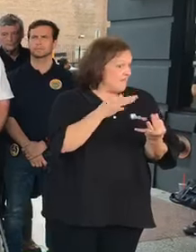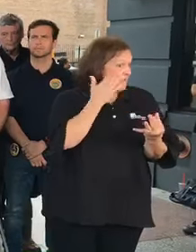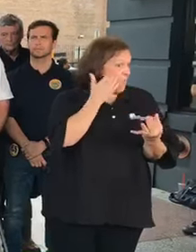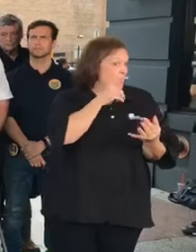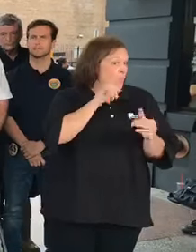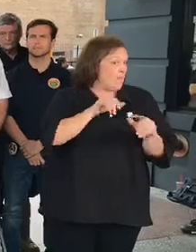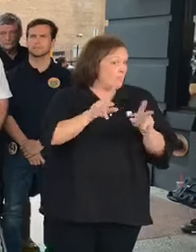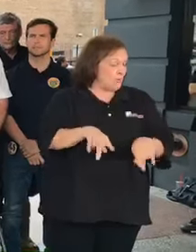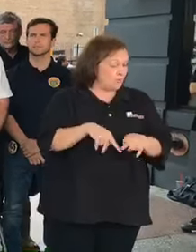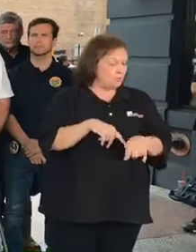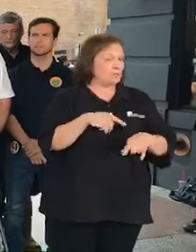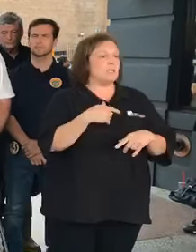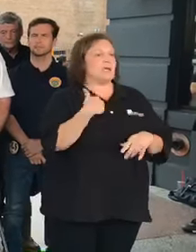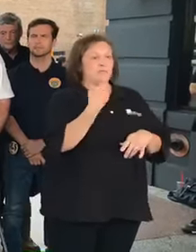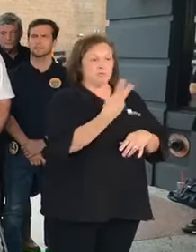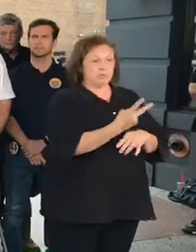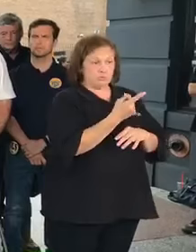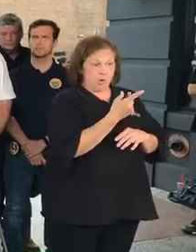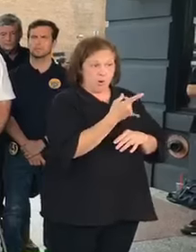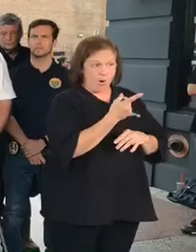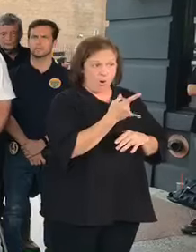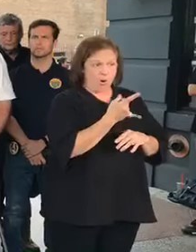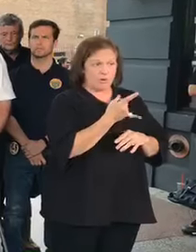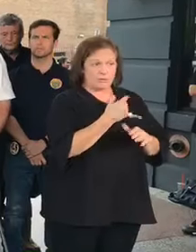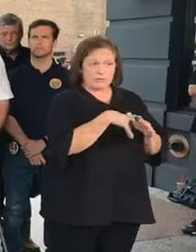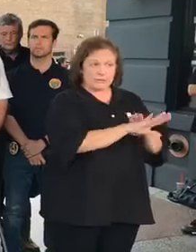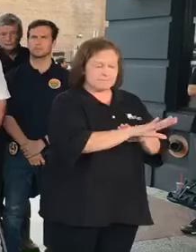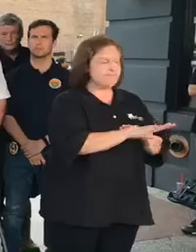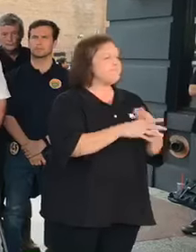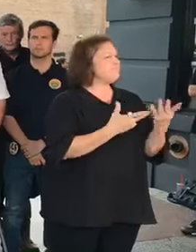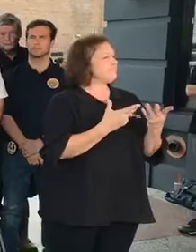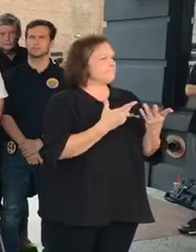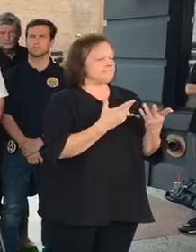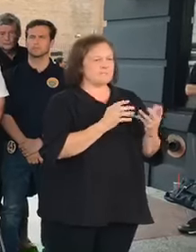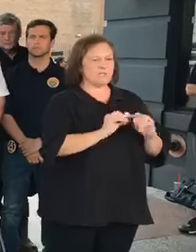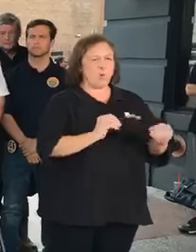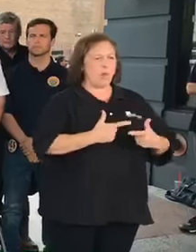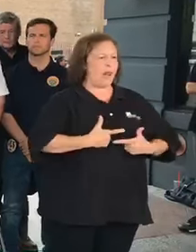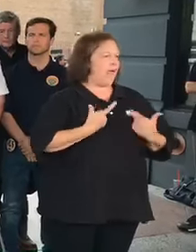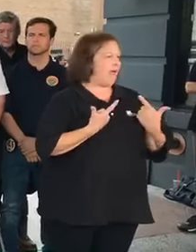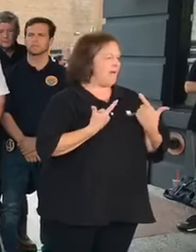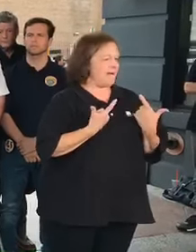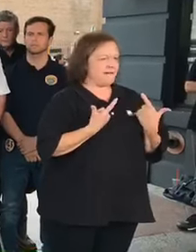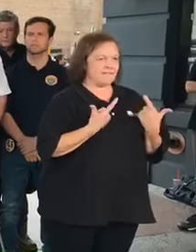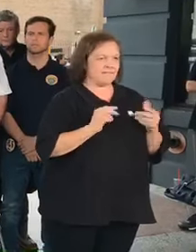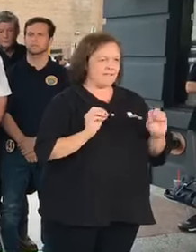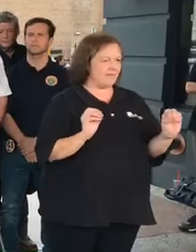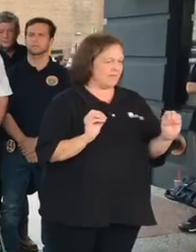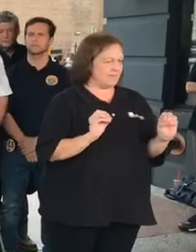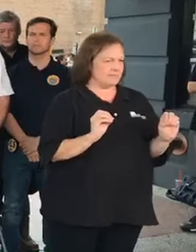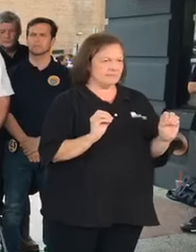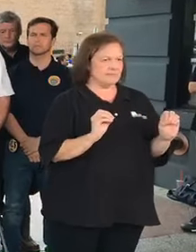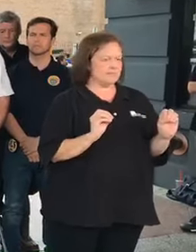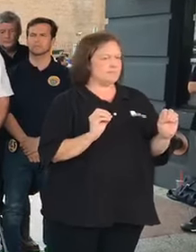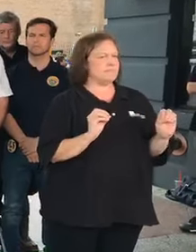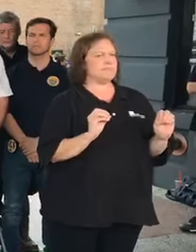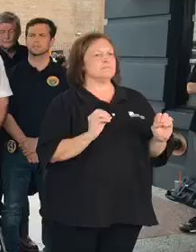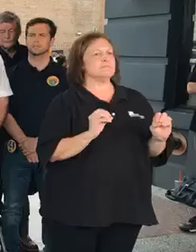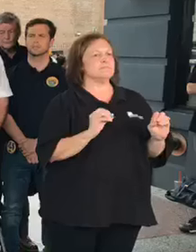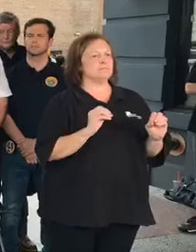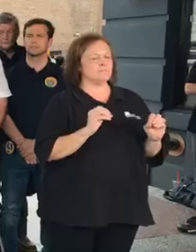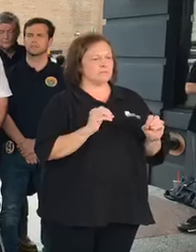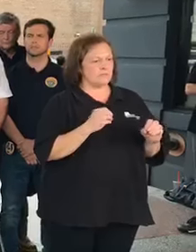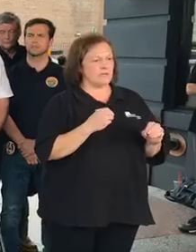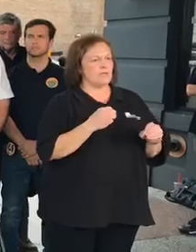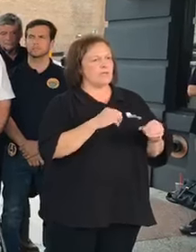not. We sent 2 different types of dogs in. We did not have any live hits today. We will do another 1 or 2